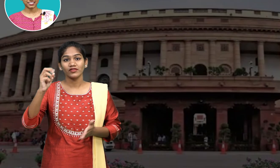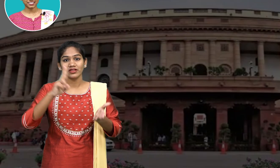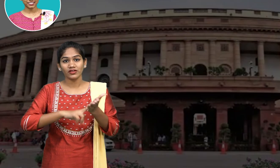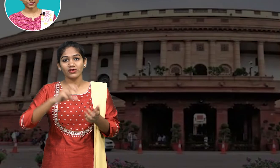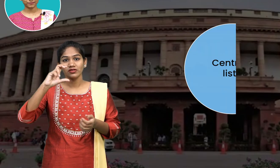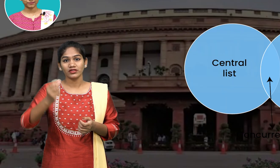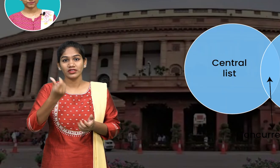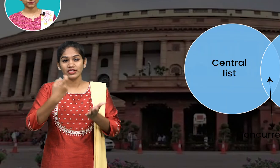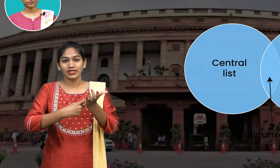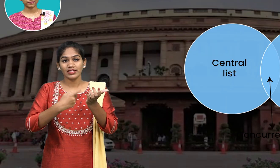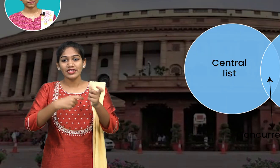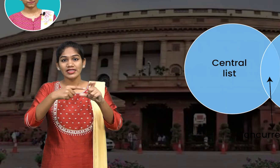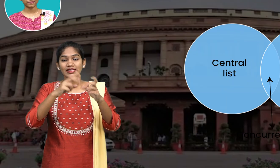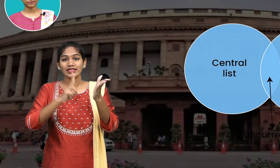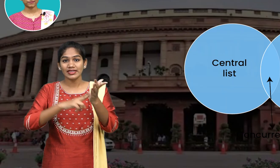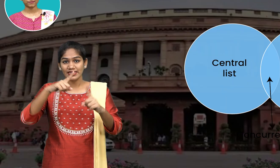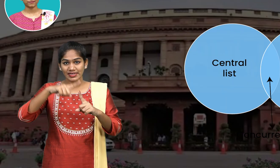Concurrent list.